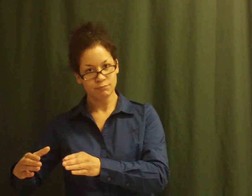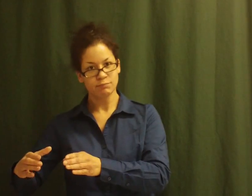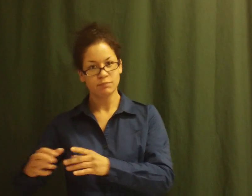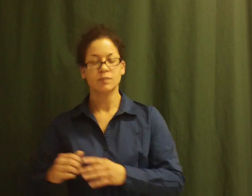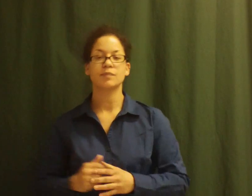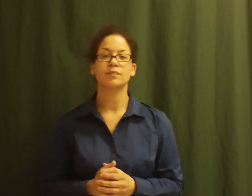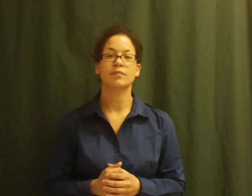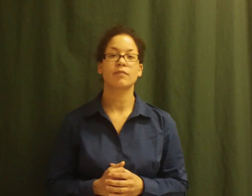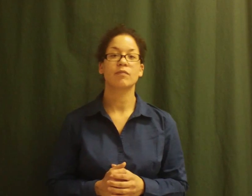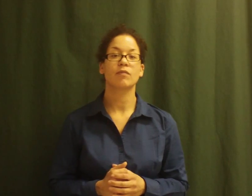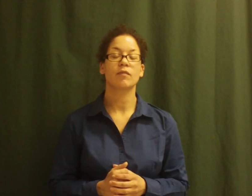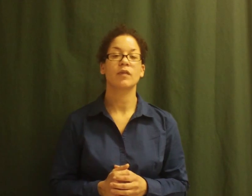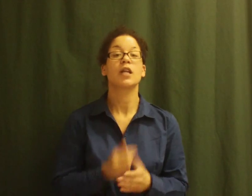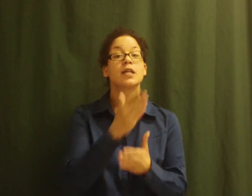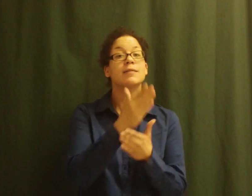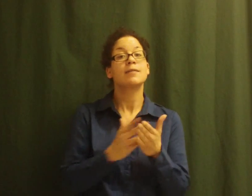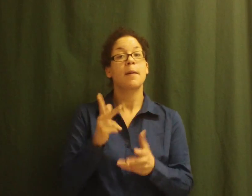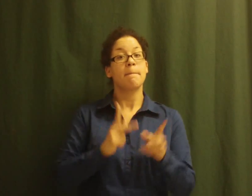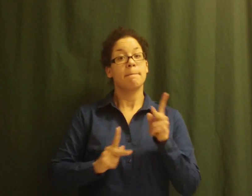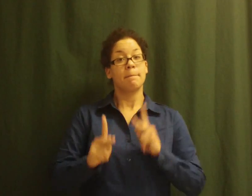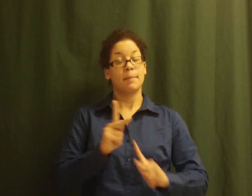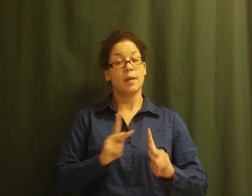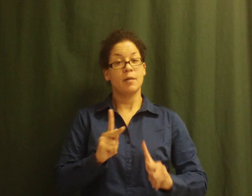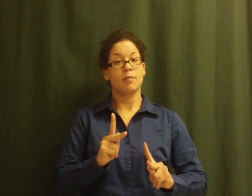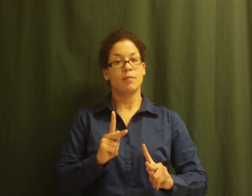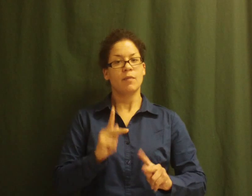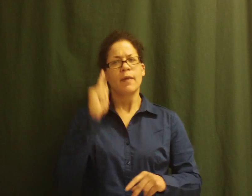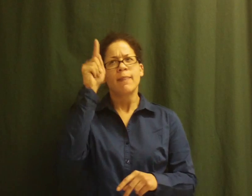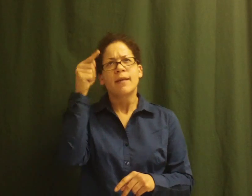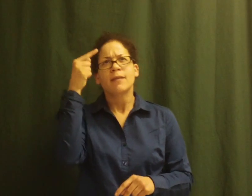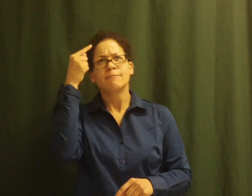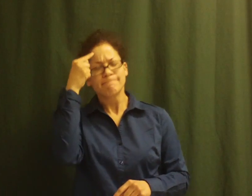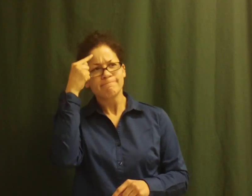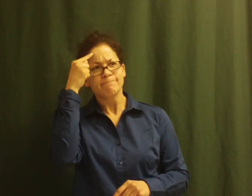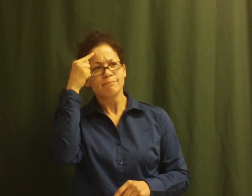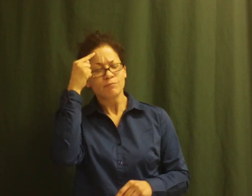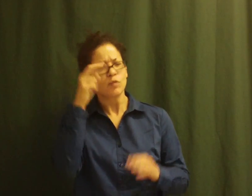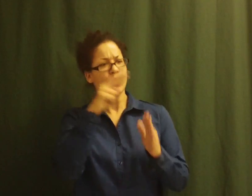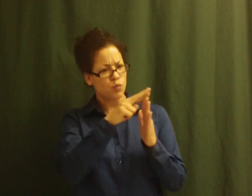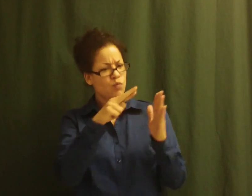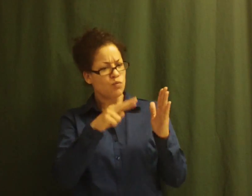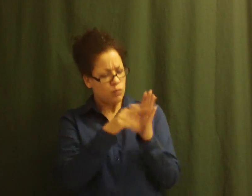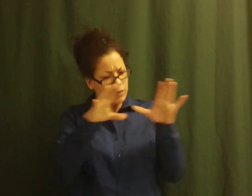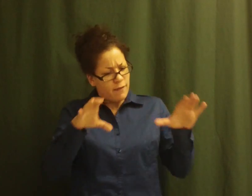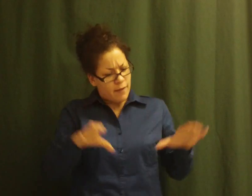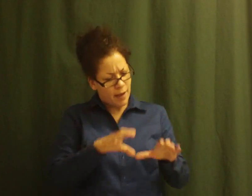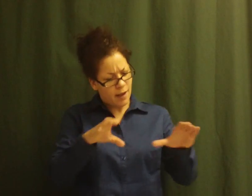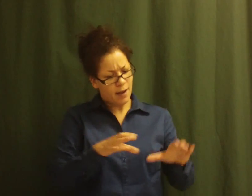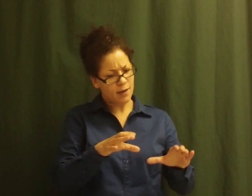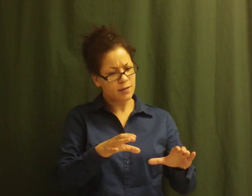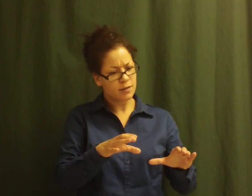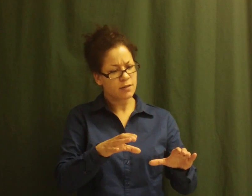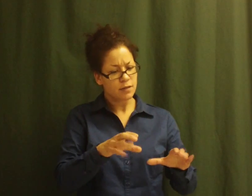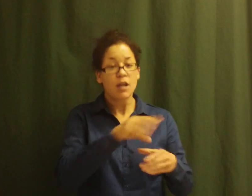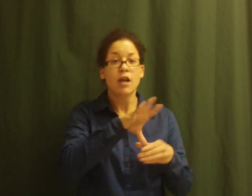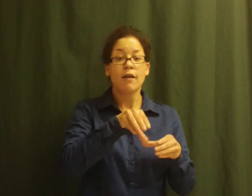For some people, ethics is a matter of intuition, what their gut feelings tell